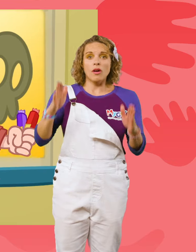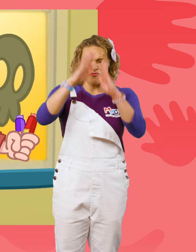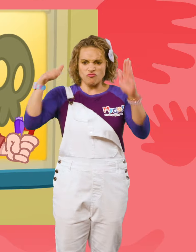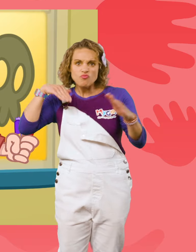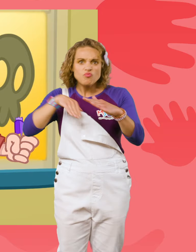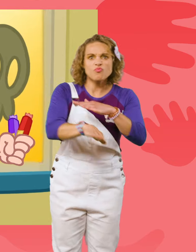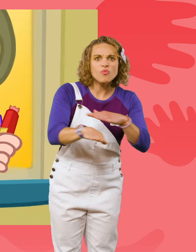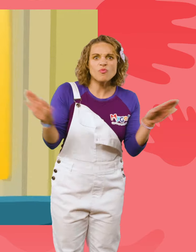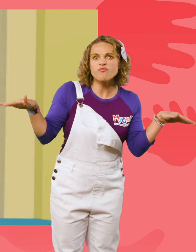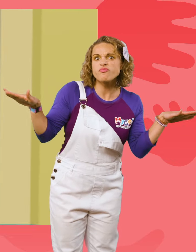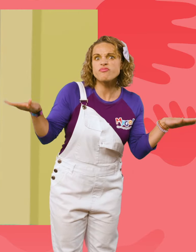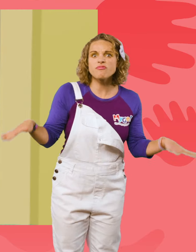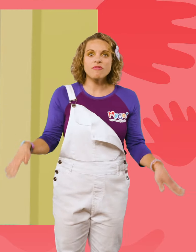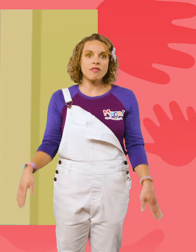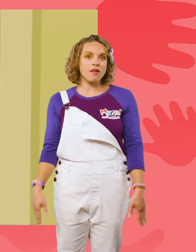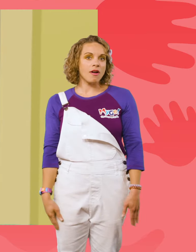it to fly in.